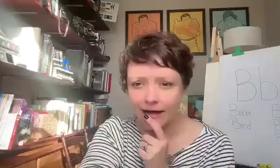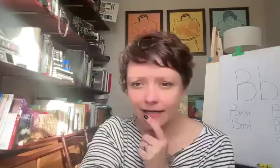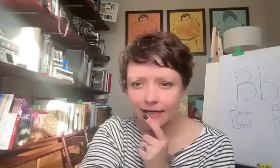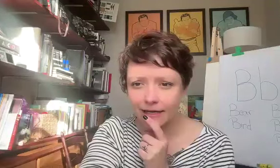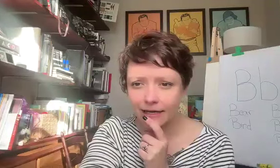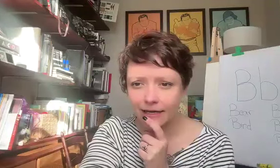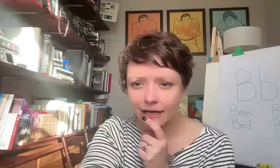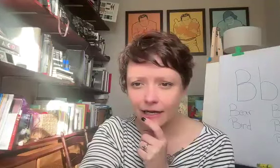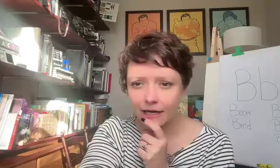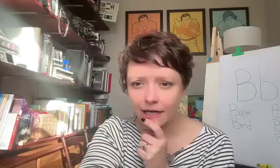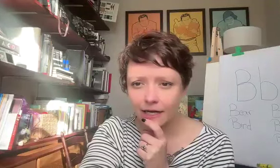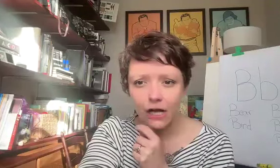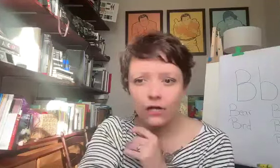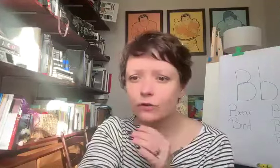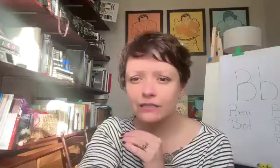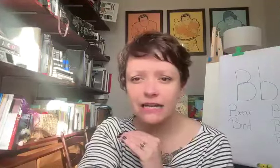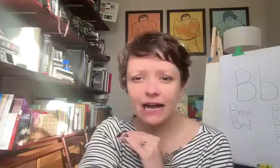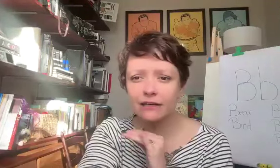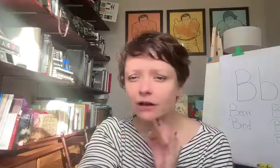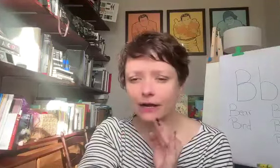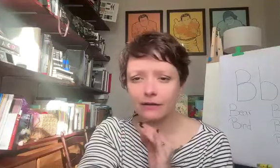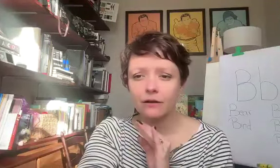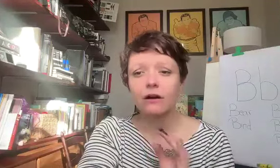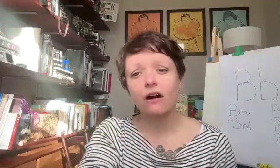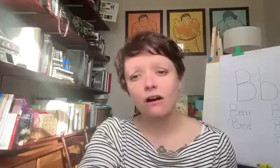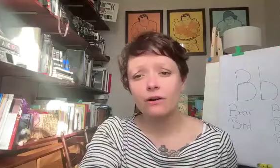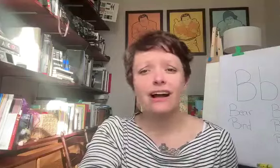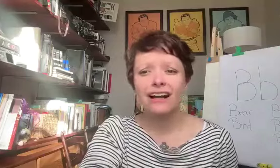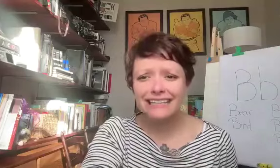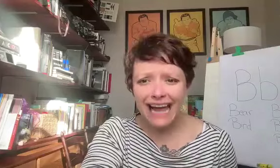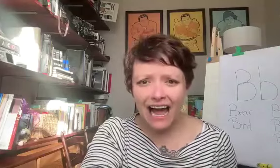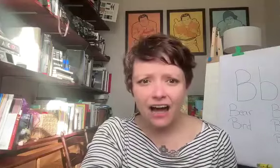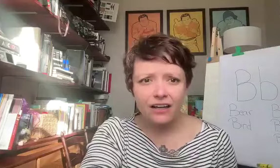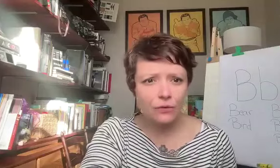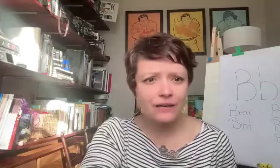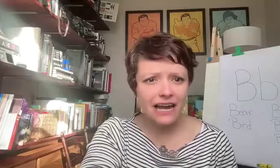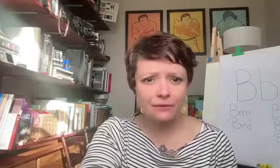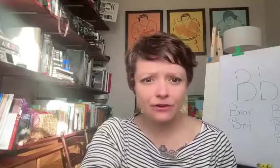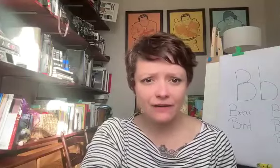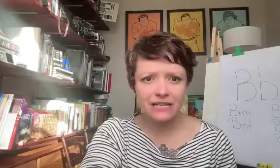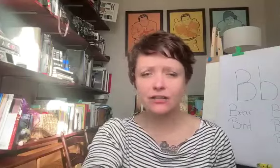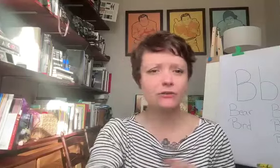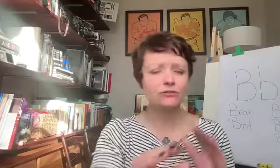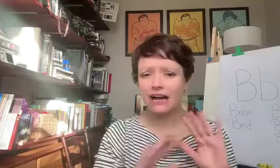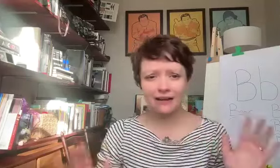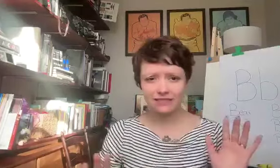But you can sign. Okay. Oh, yeah, you can sign with your left hand. You do not have to